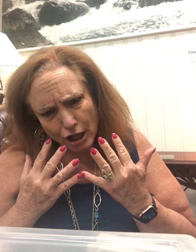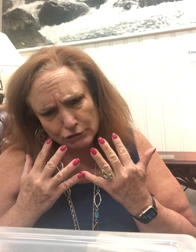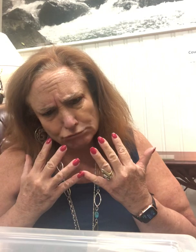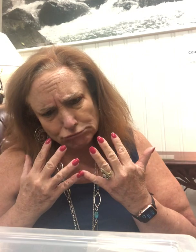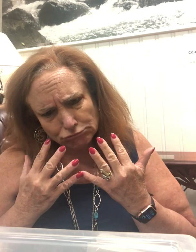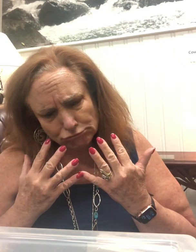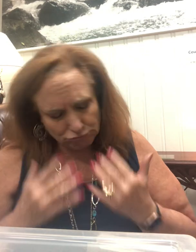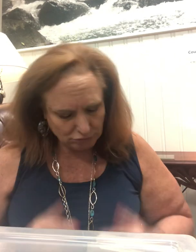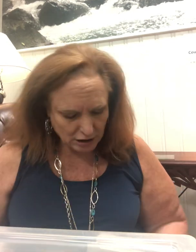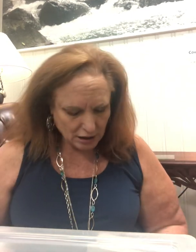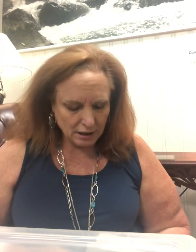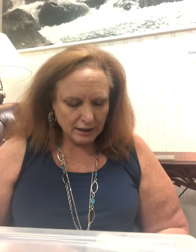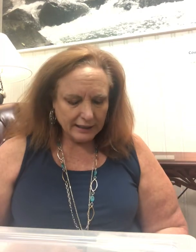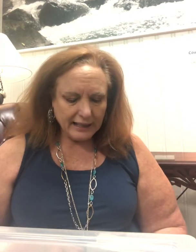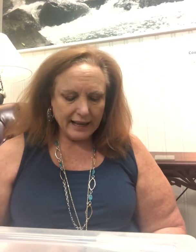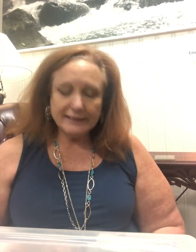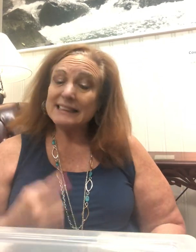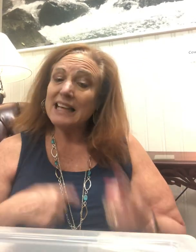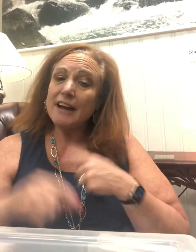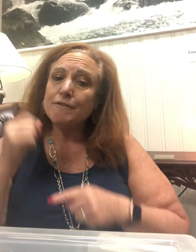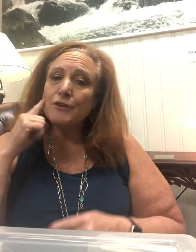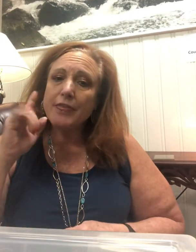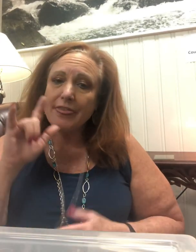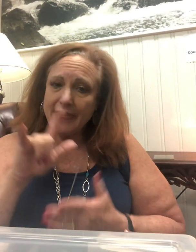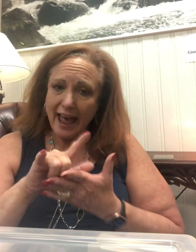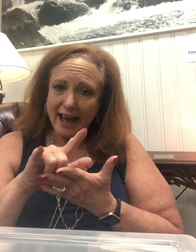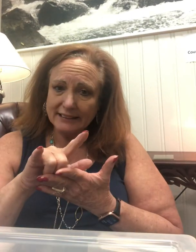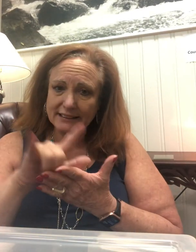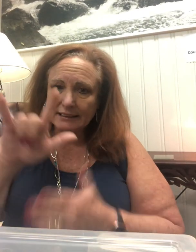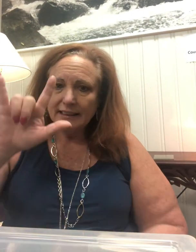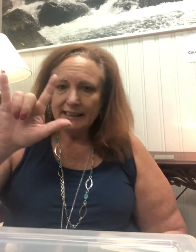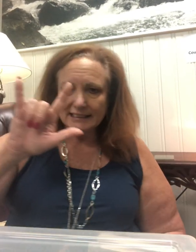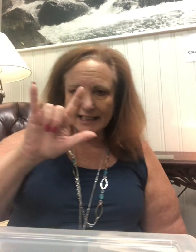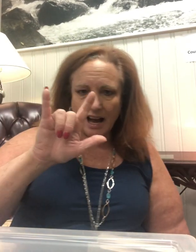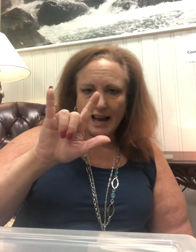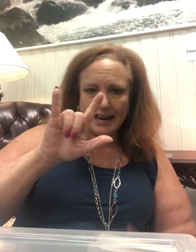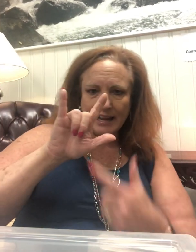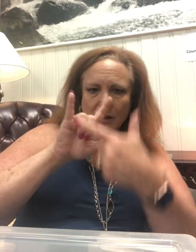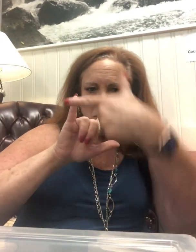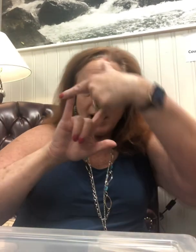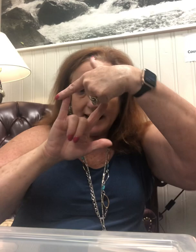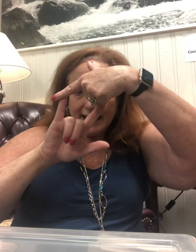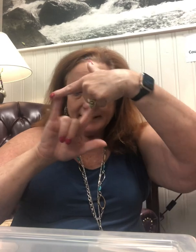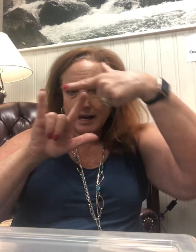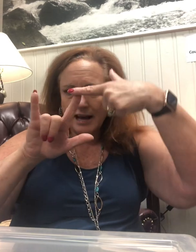Sad. Okay, the sign for that. It's an I-L-Y hand.